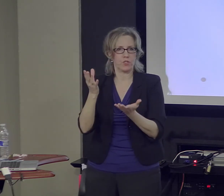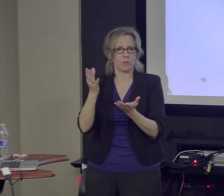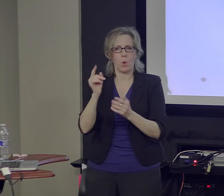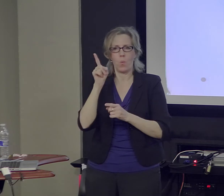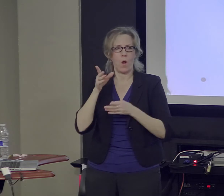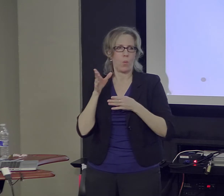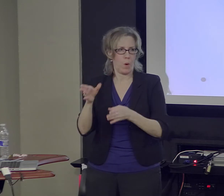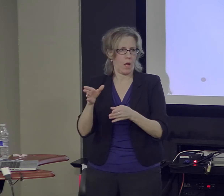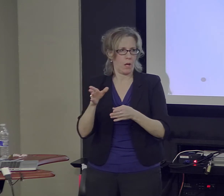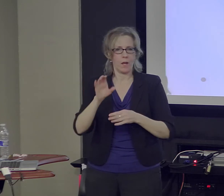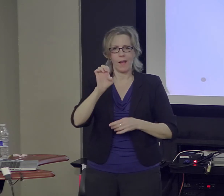sign for